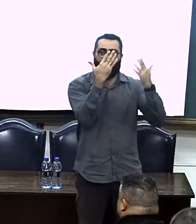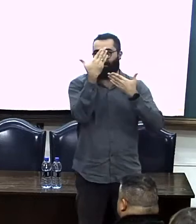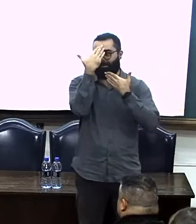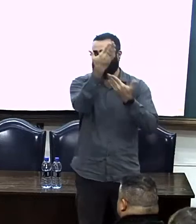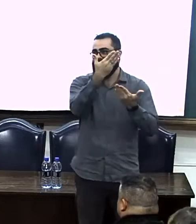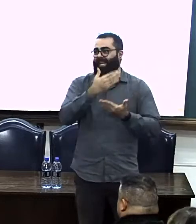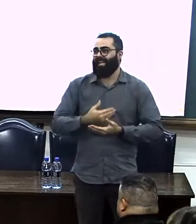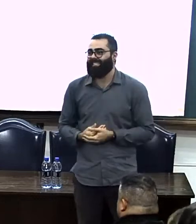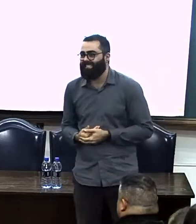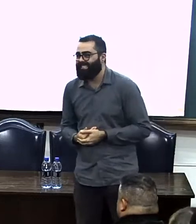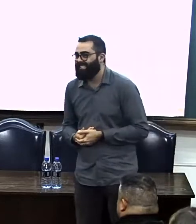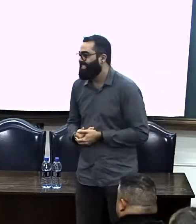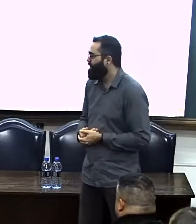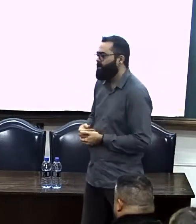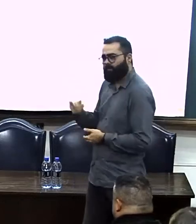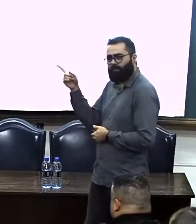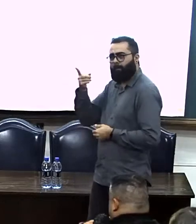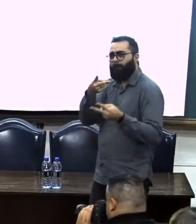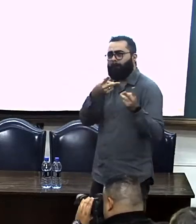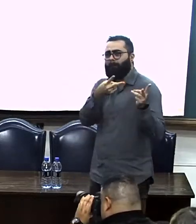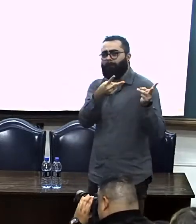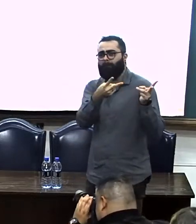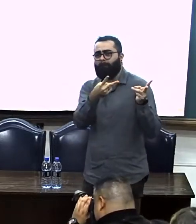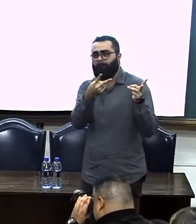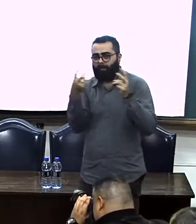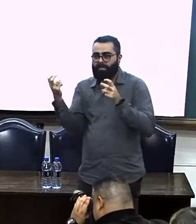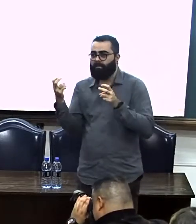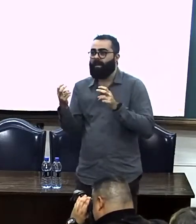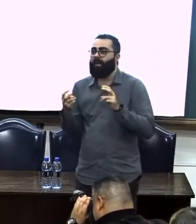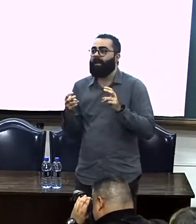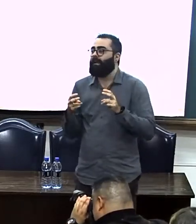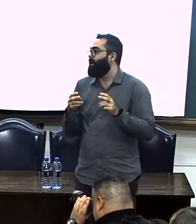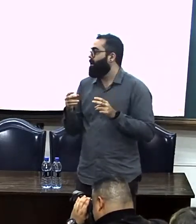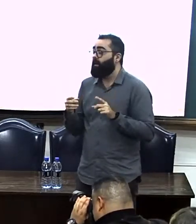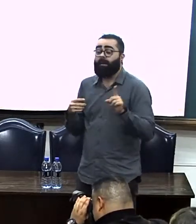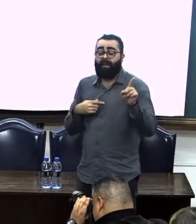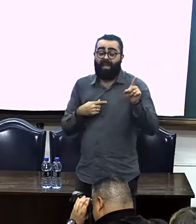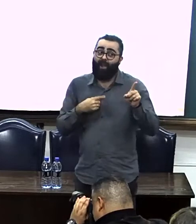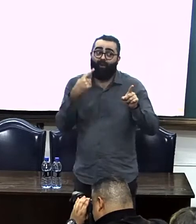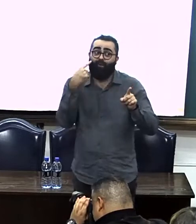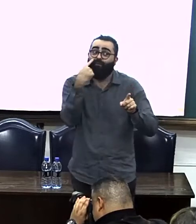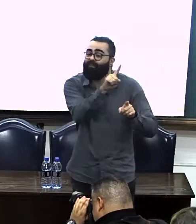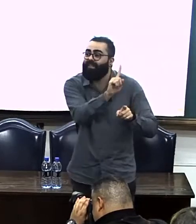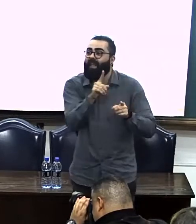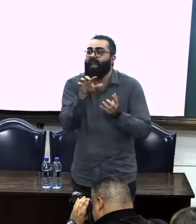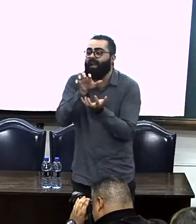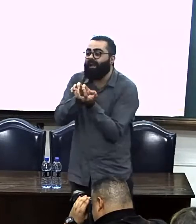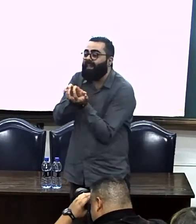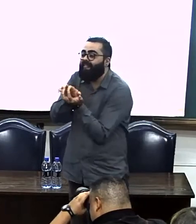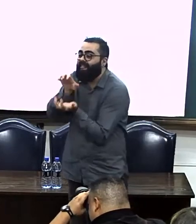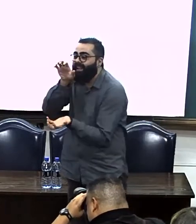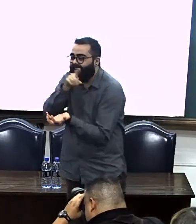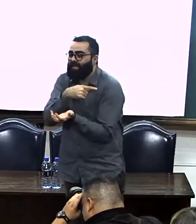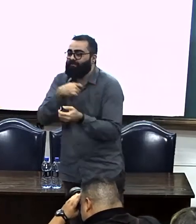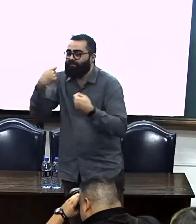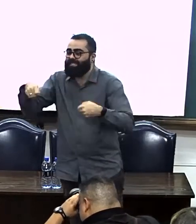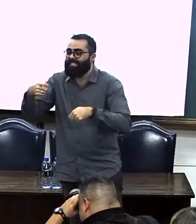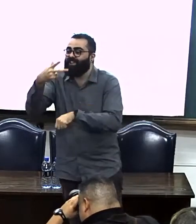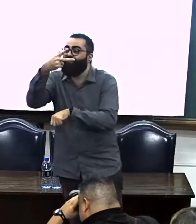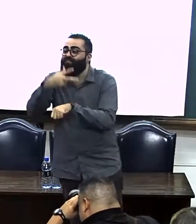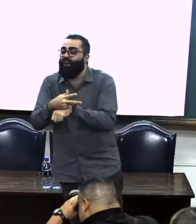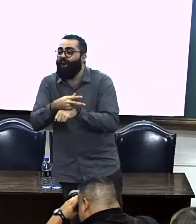you notice, you maybe watched his jaw or maybe not, but we made a recording and you see that the end of